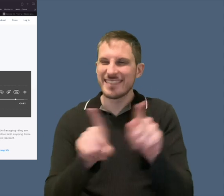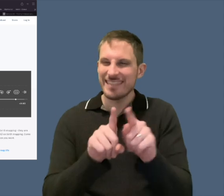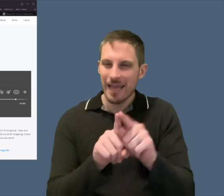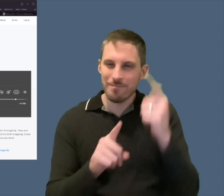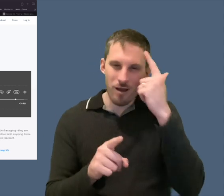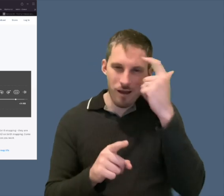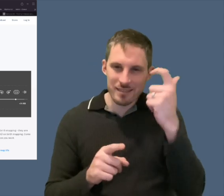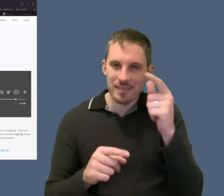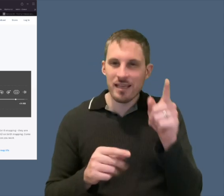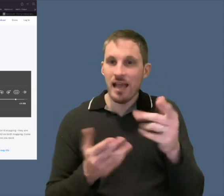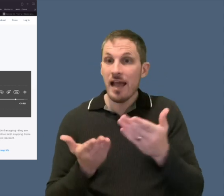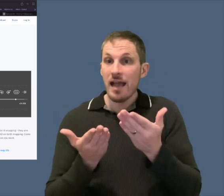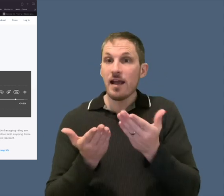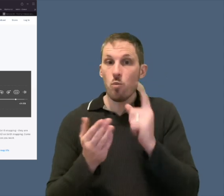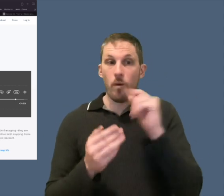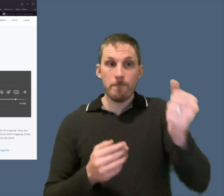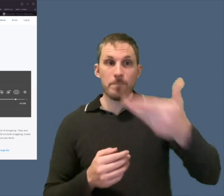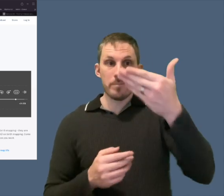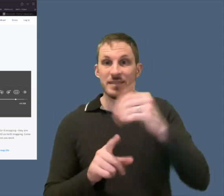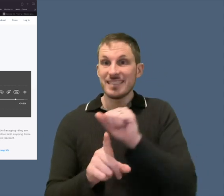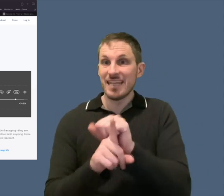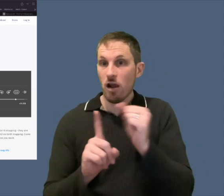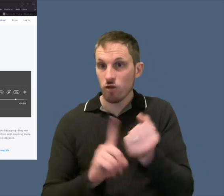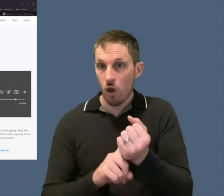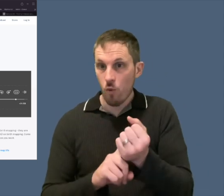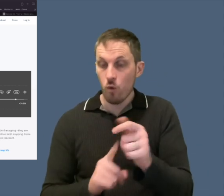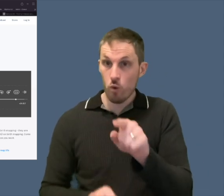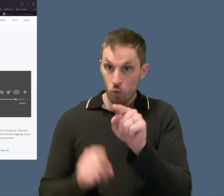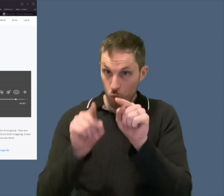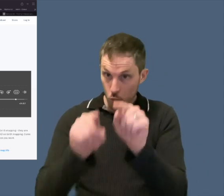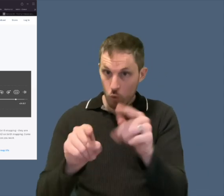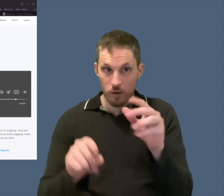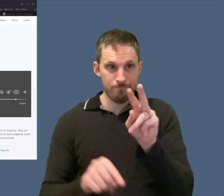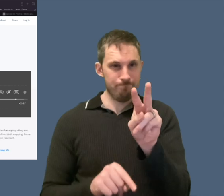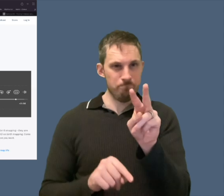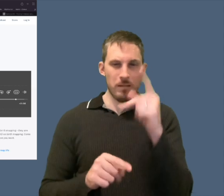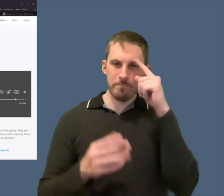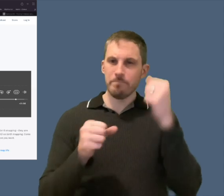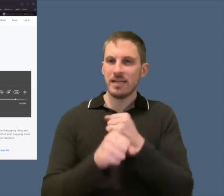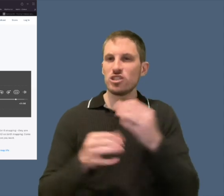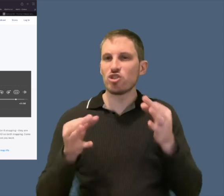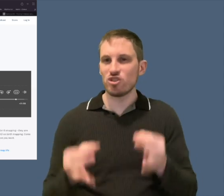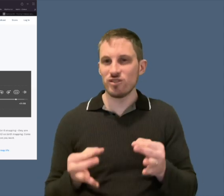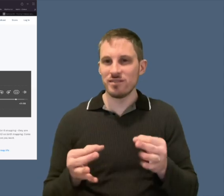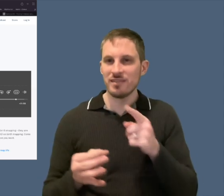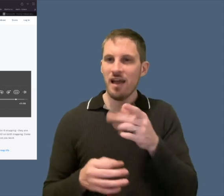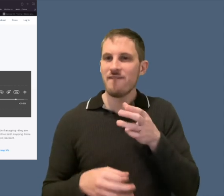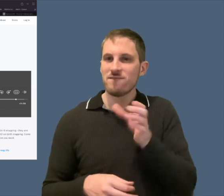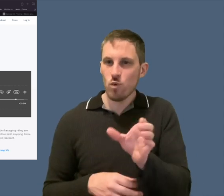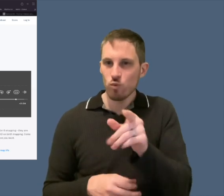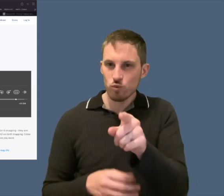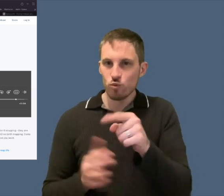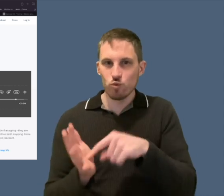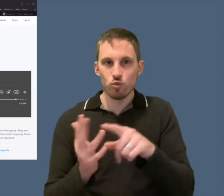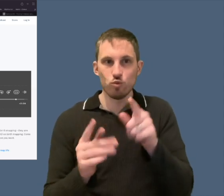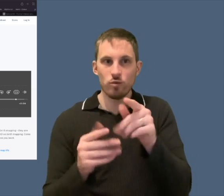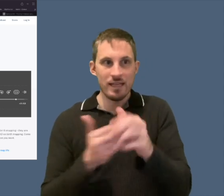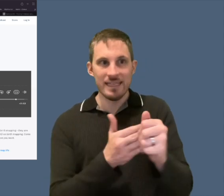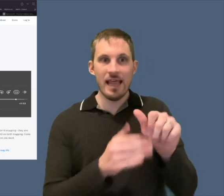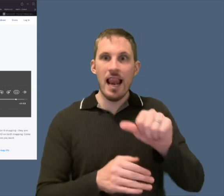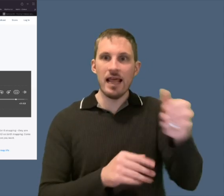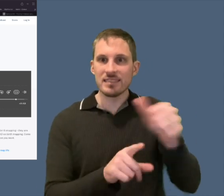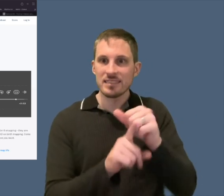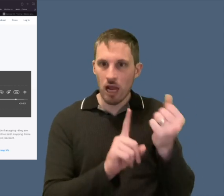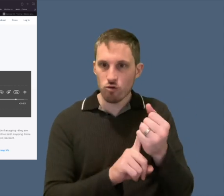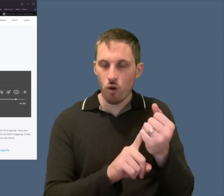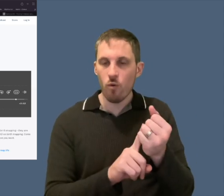you a scenario. And then you have to make a decision. And that forces you onto the next scenario. And